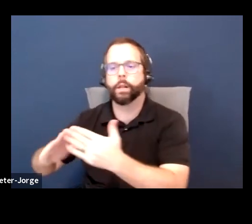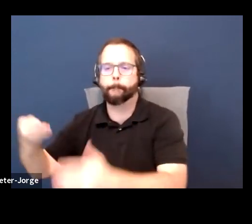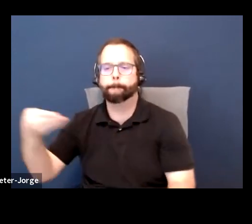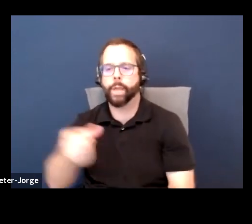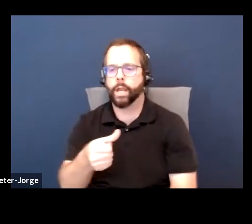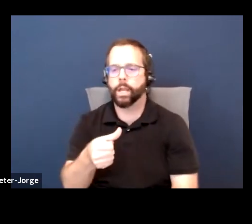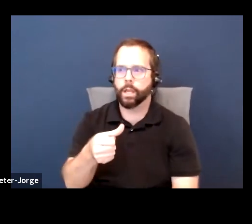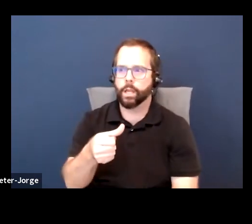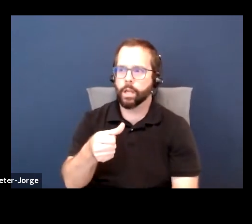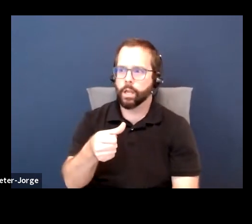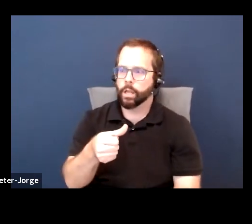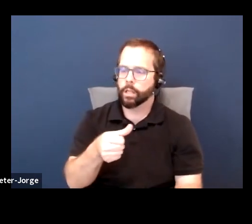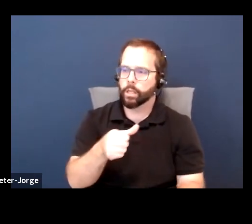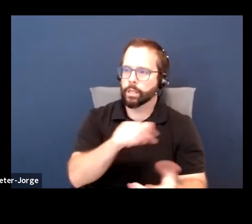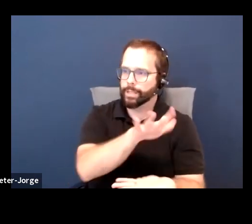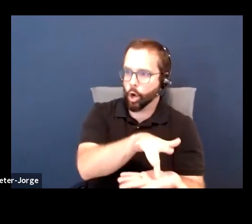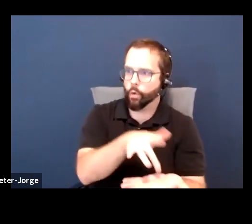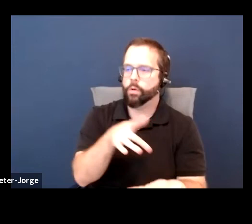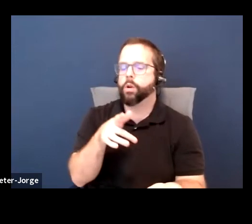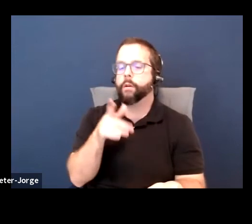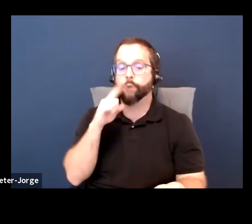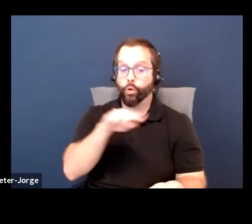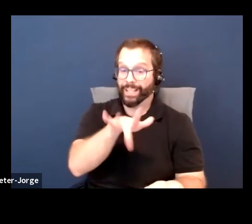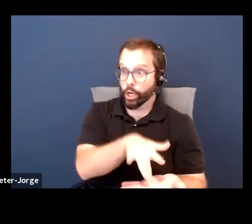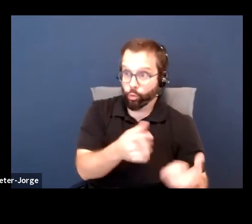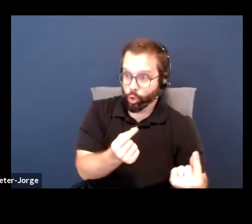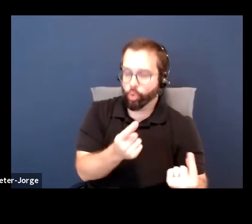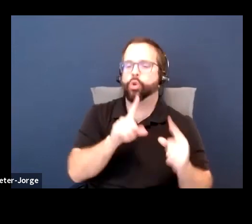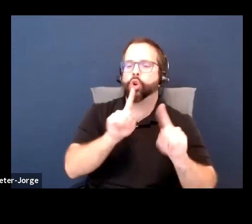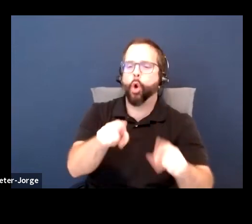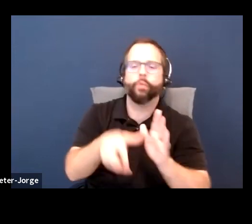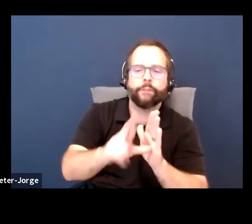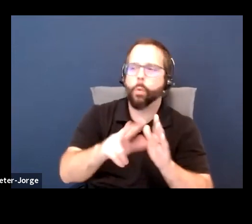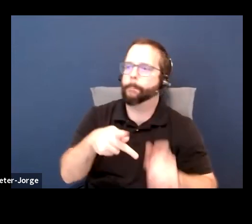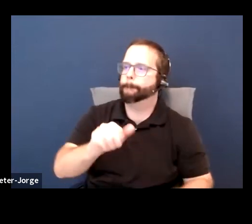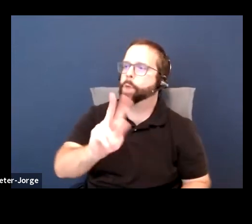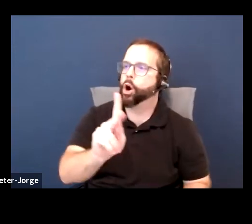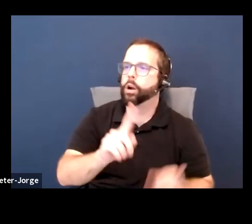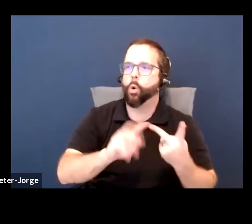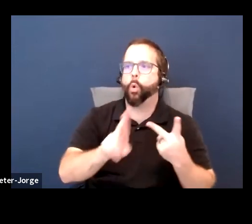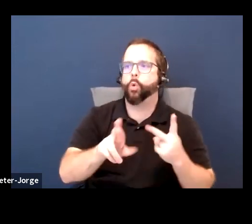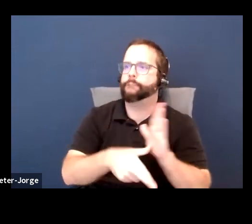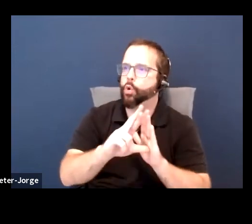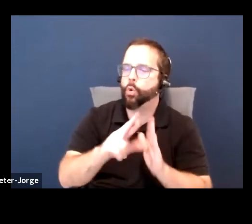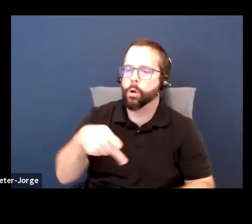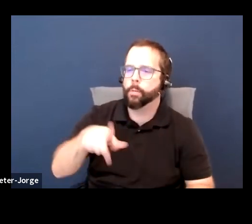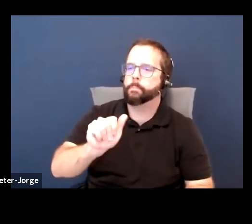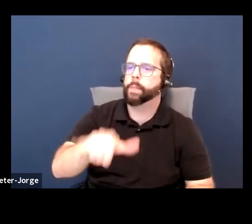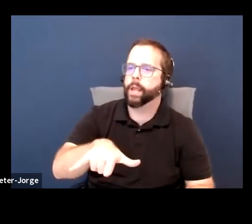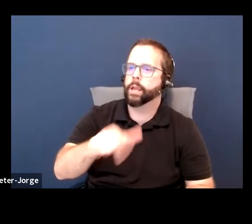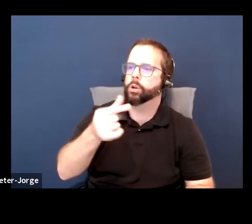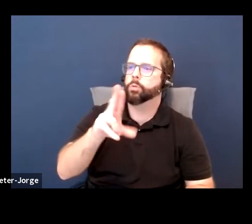accessibility reviews for parks or playgrounds, for their public buildings. You can